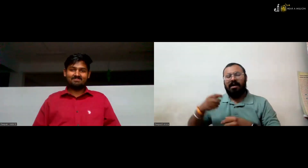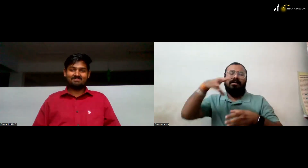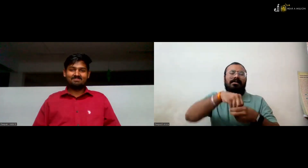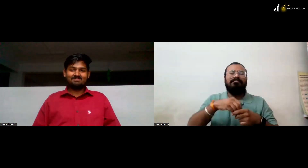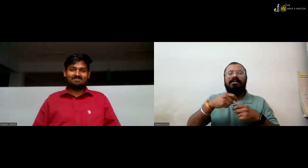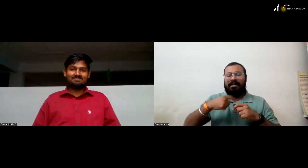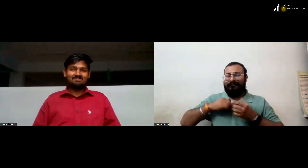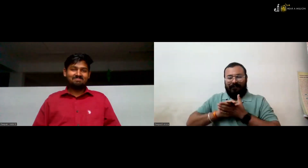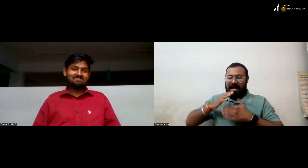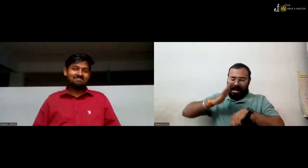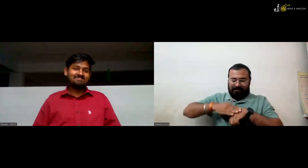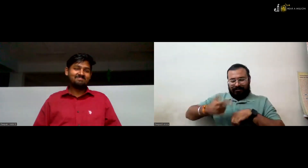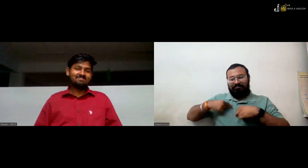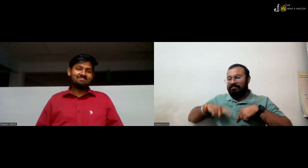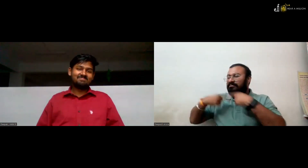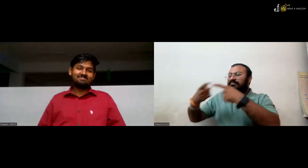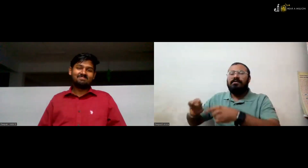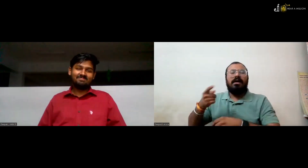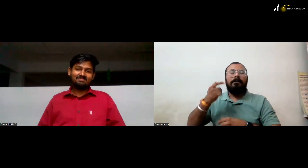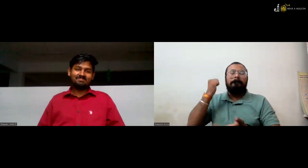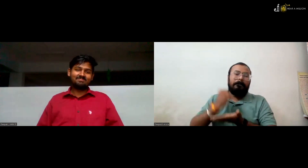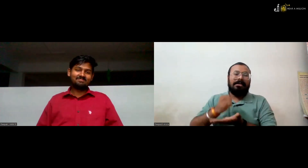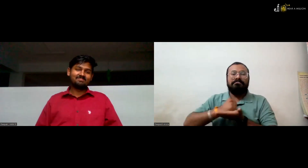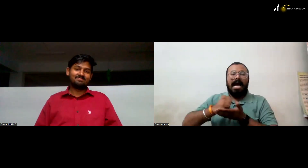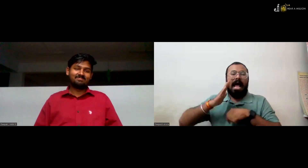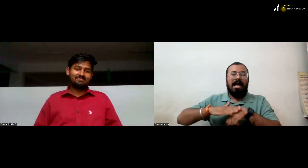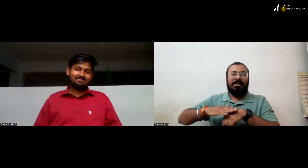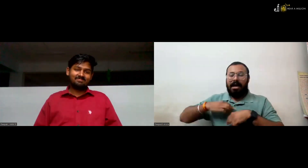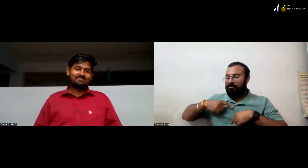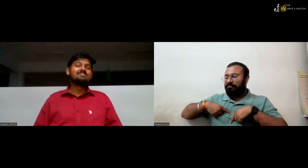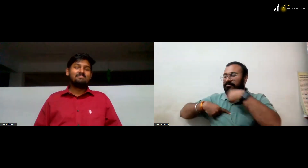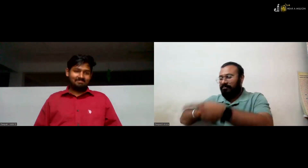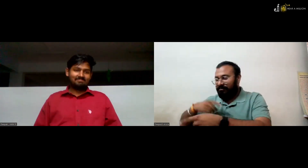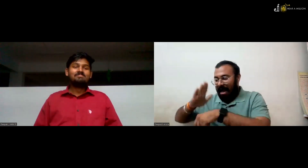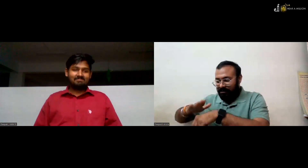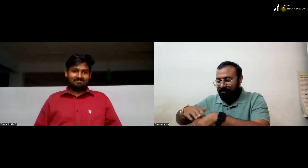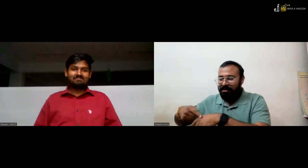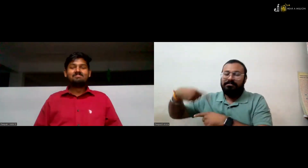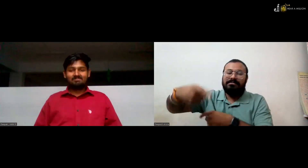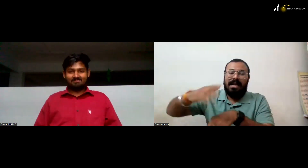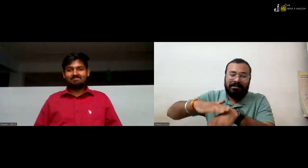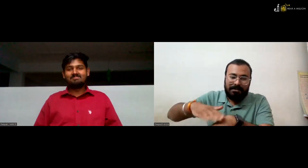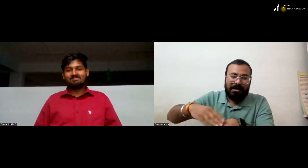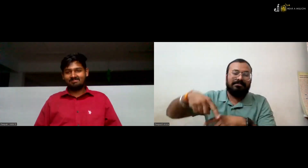out 500 for each person. For example, if I have experienced that thing, so then the other time you